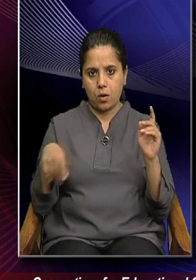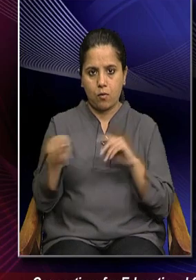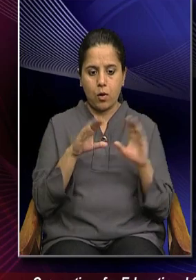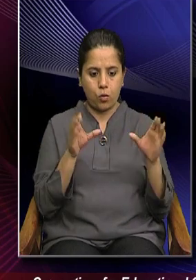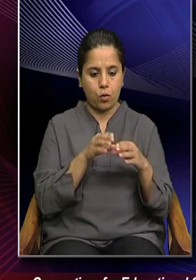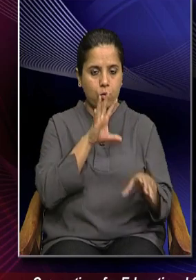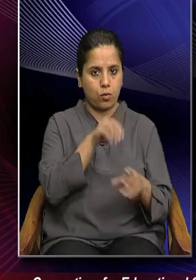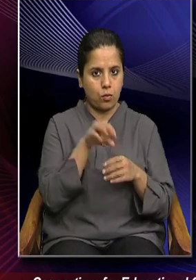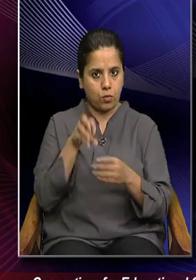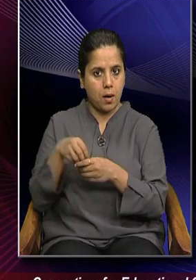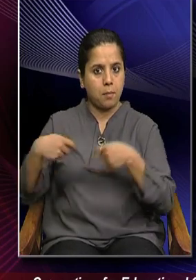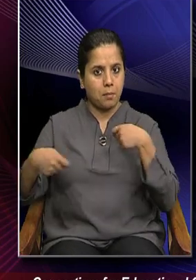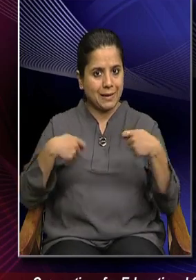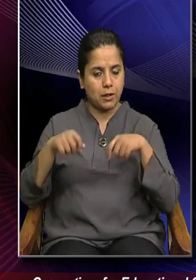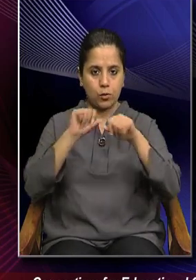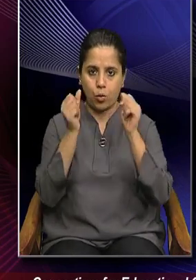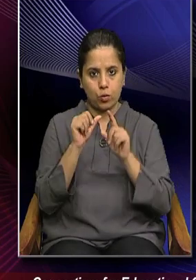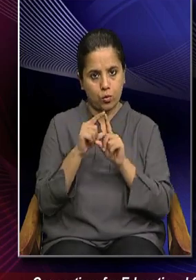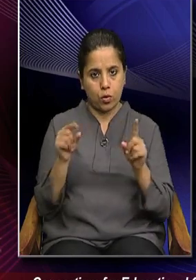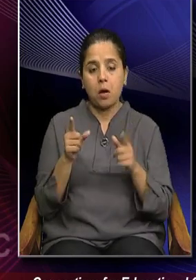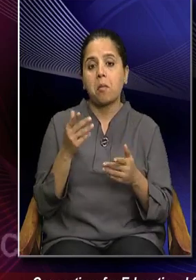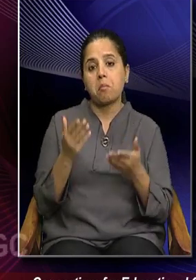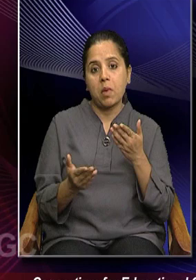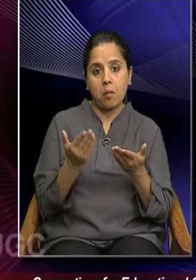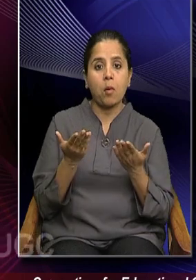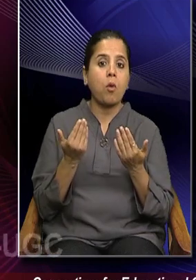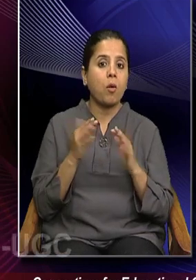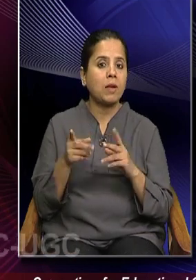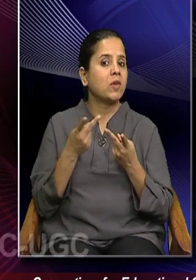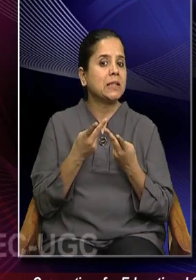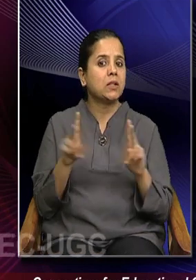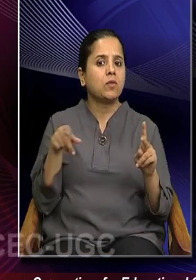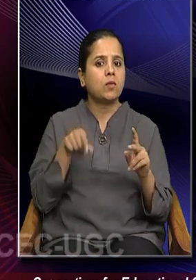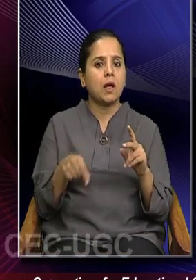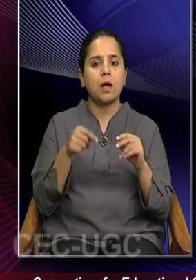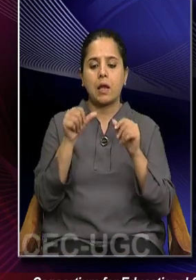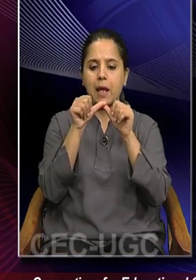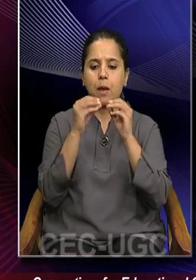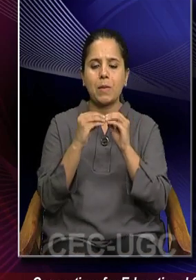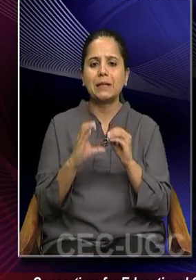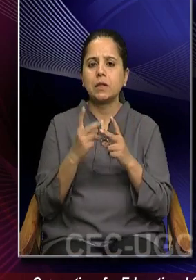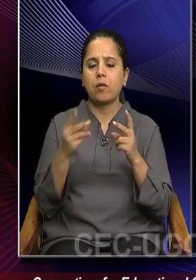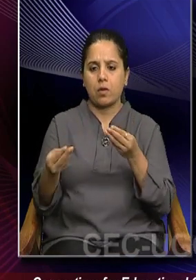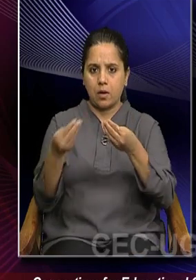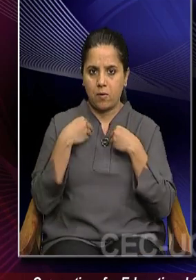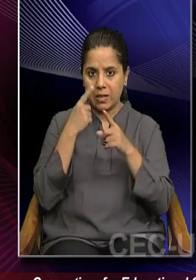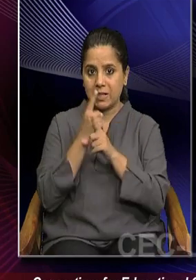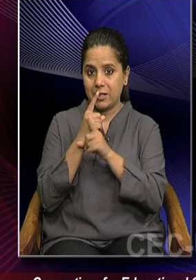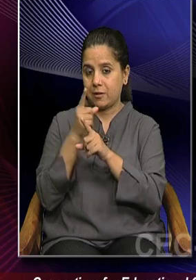group business model may receive a different grade based on the